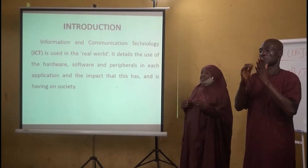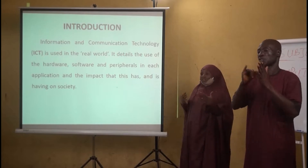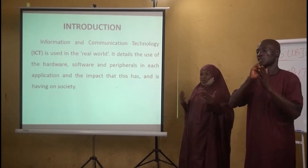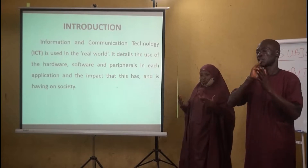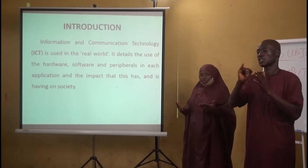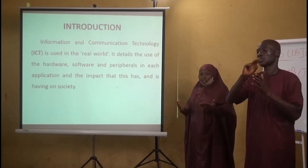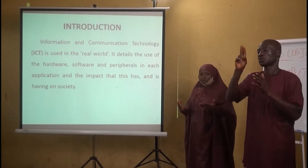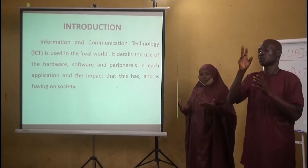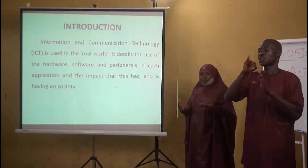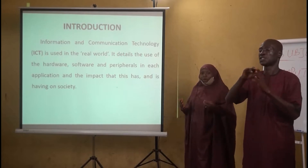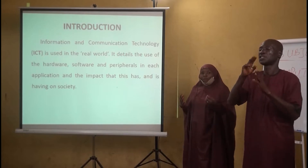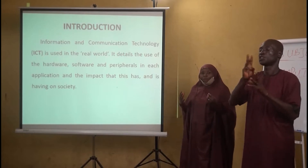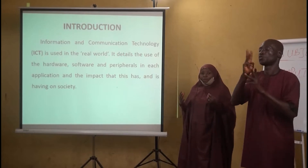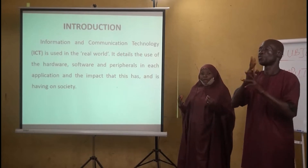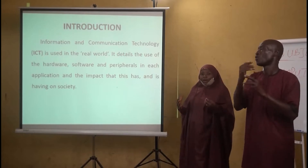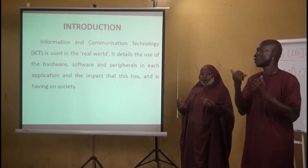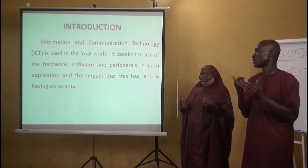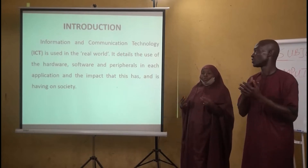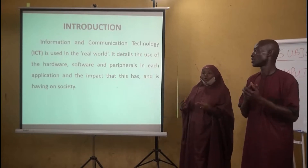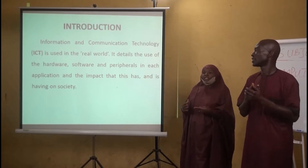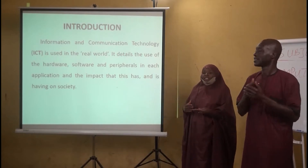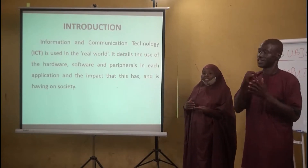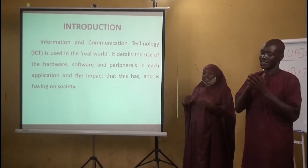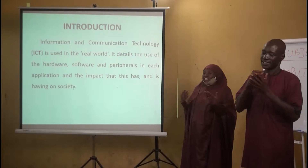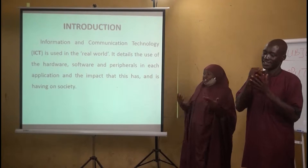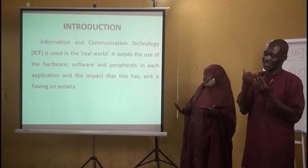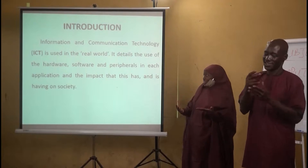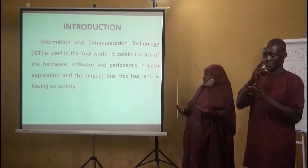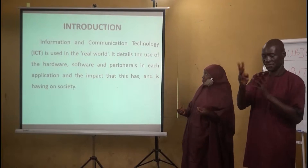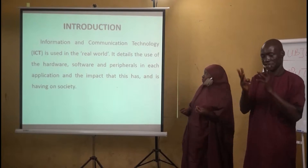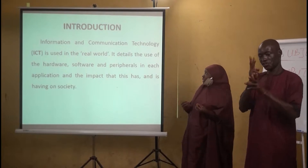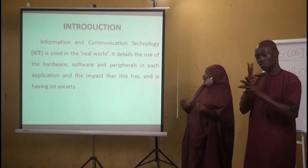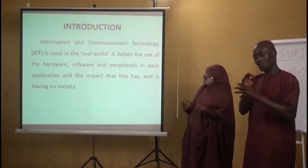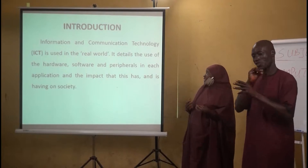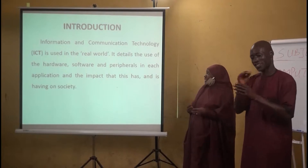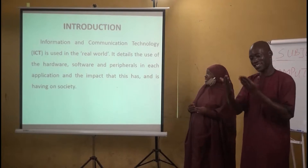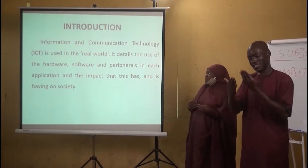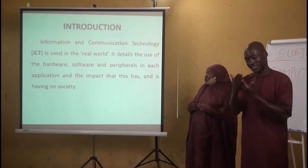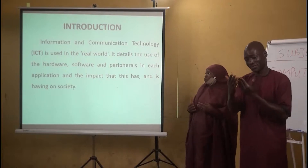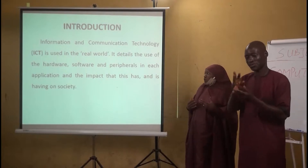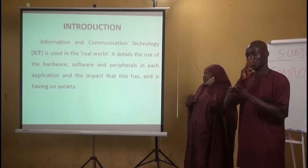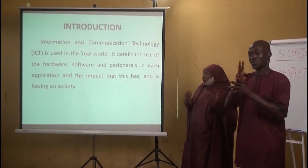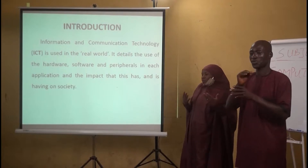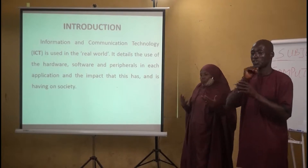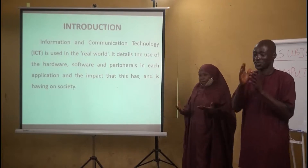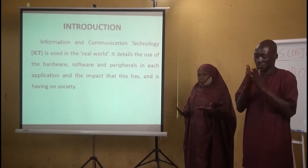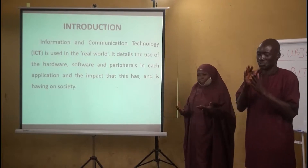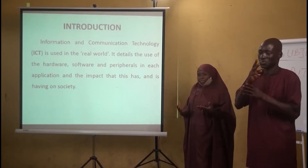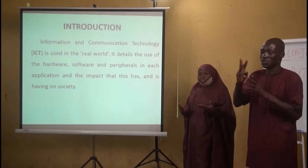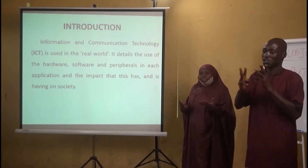real world now because the world is in digital. It details the use of the hardware.